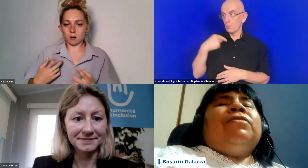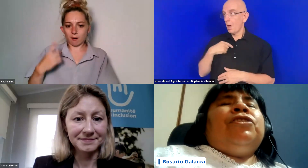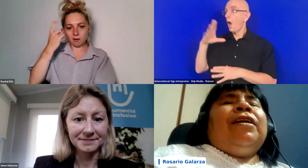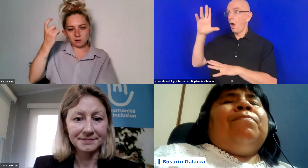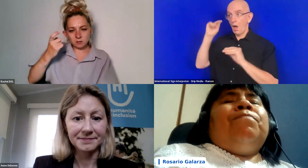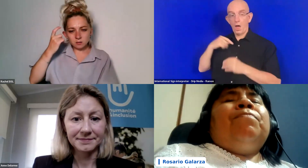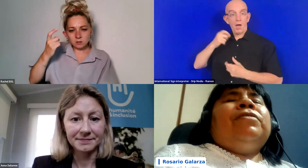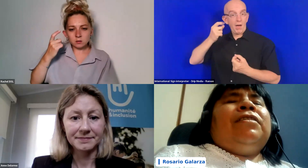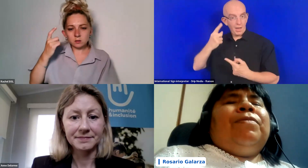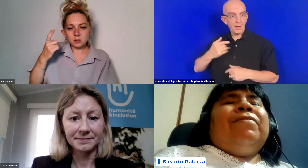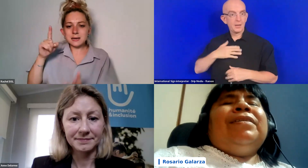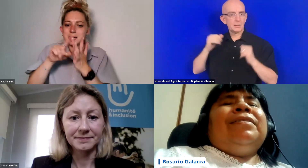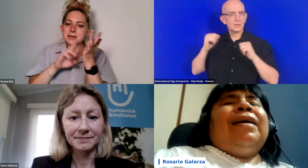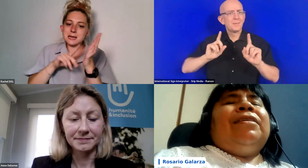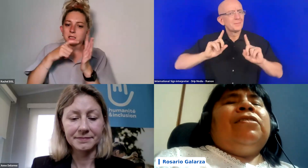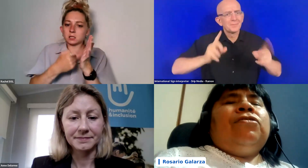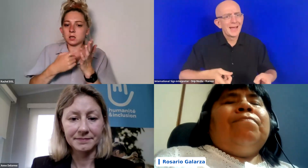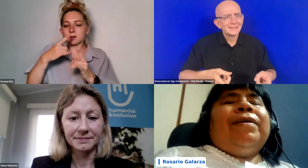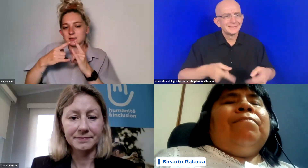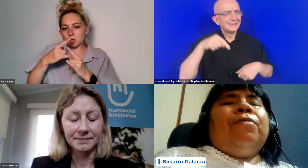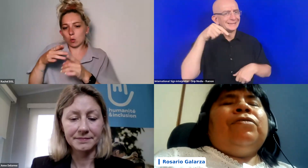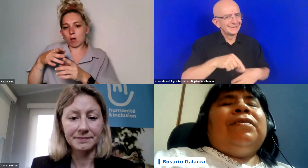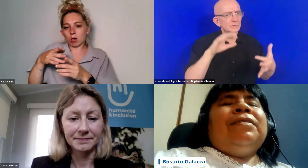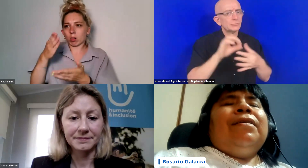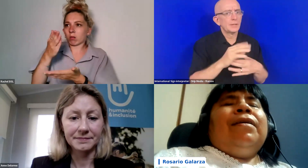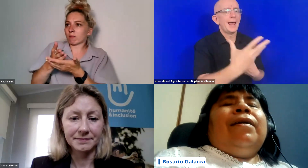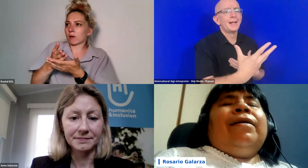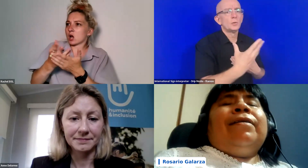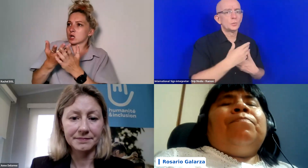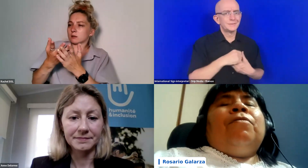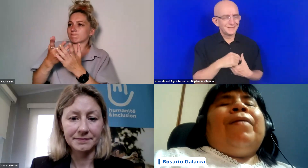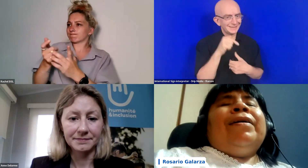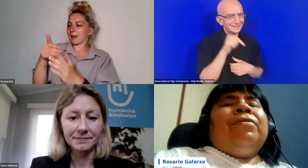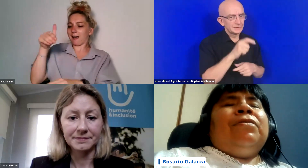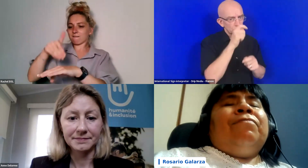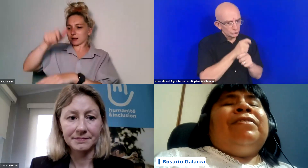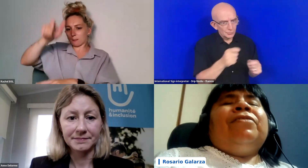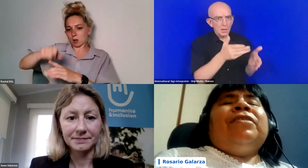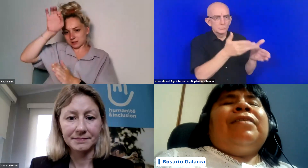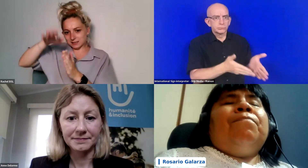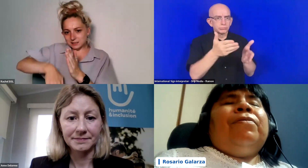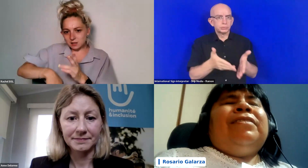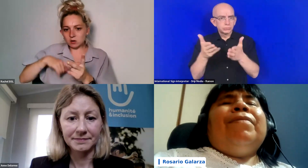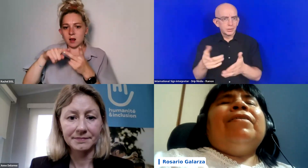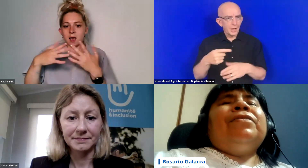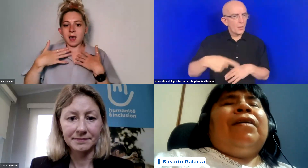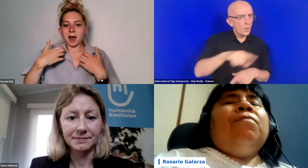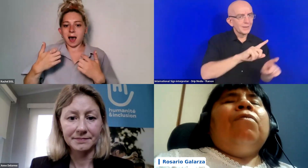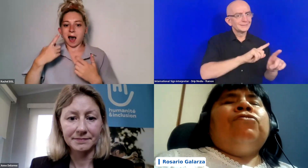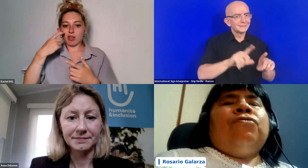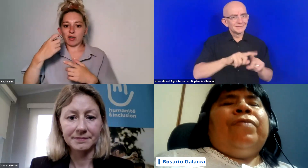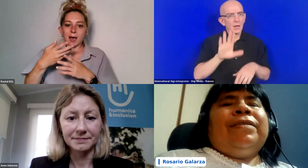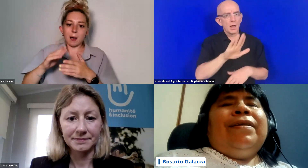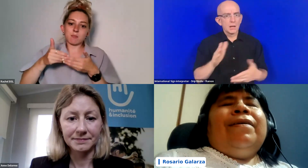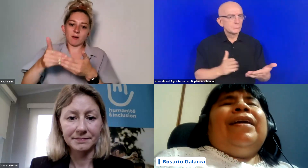social factors shape people's experiences and decision-making processes, healthcare providers, researchers, and policymakers can